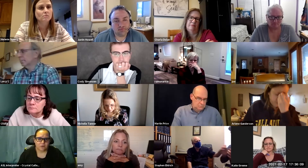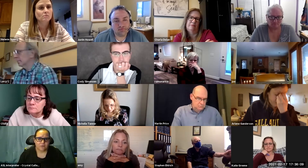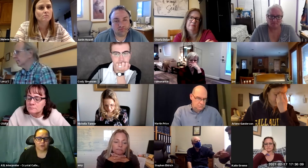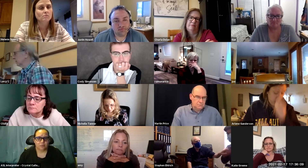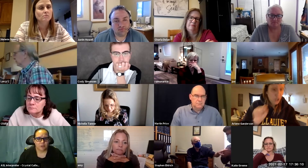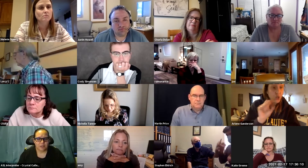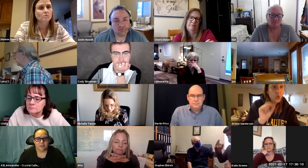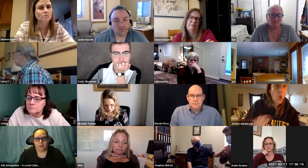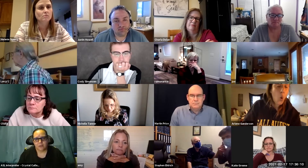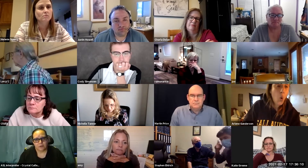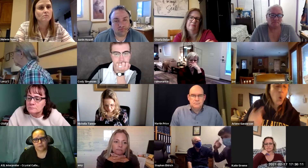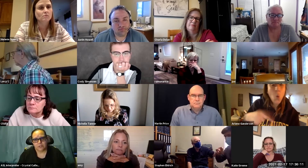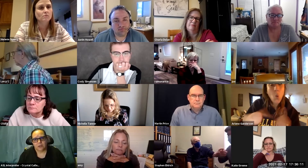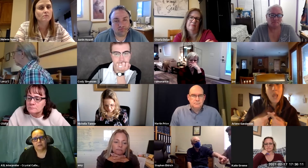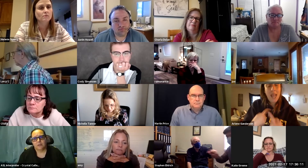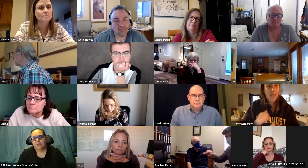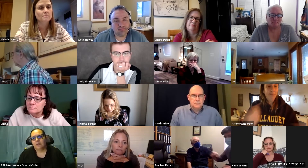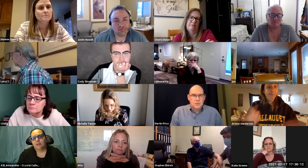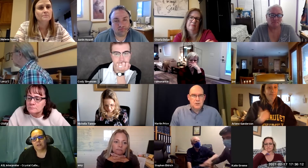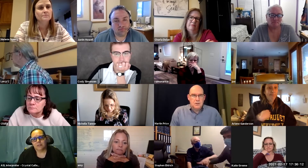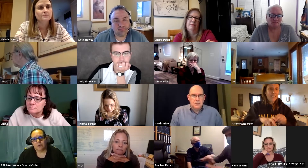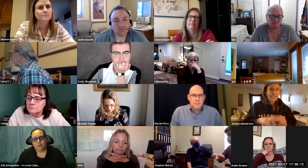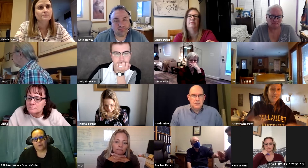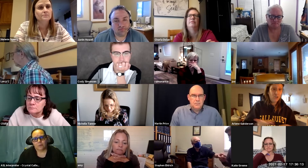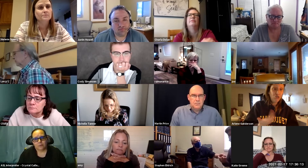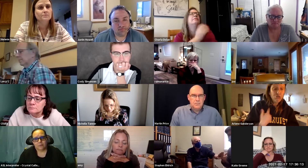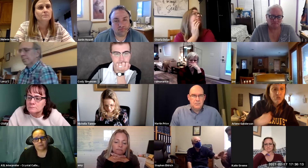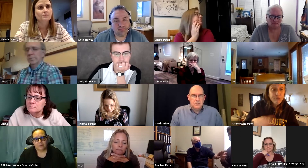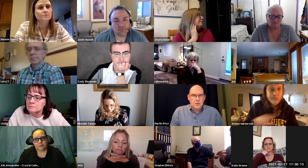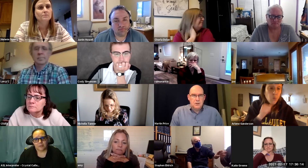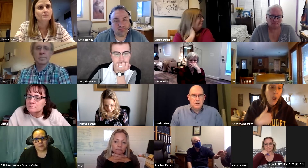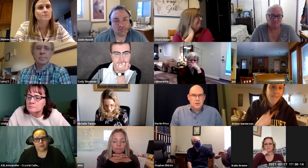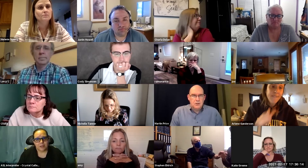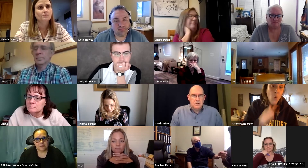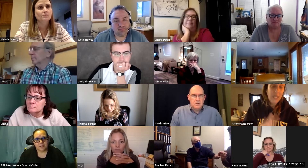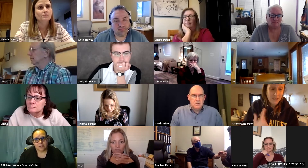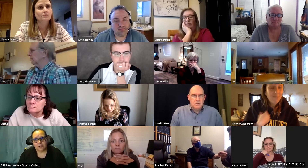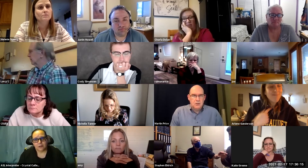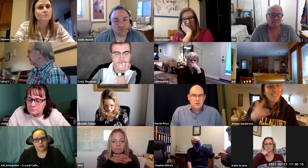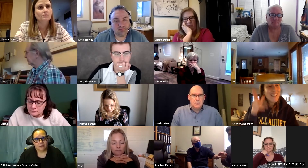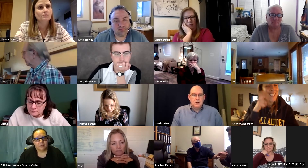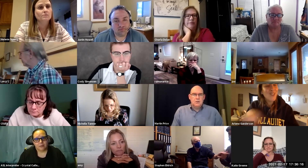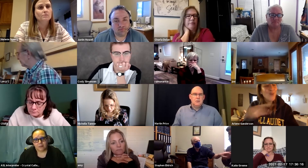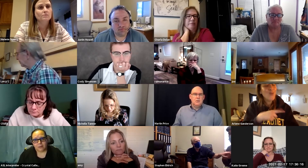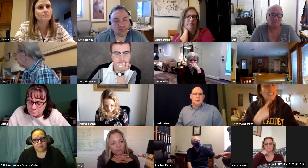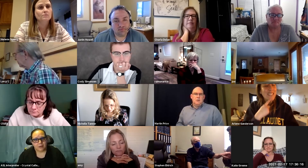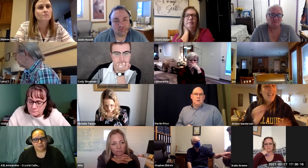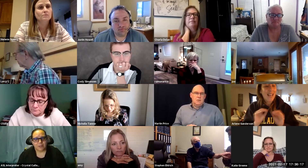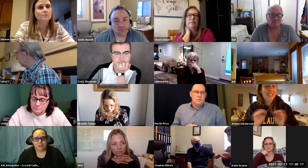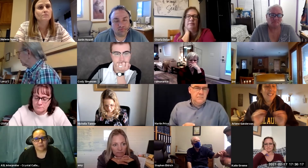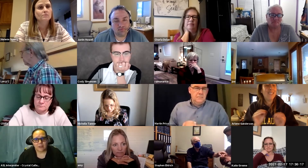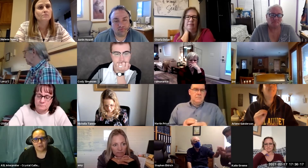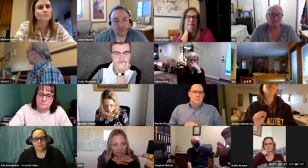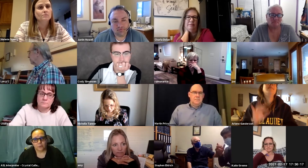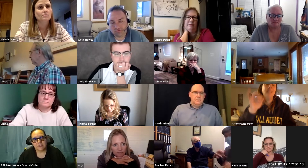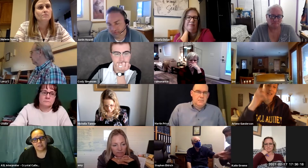and our hard of hearing communities all around Utah. And so, you know, I sit here and I feel like I